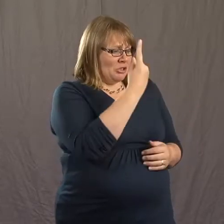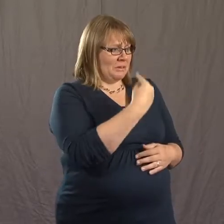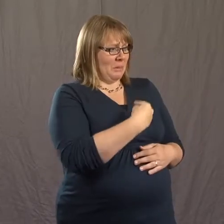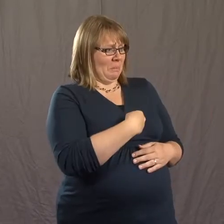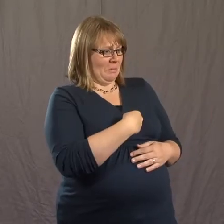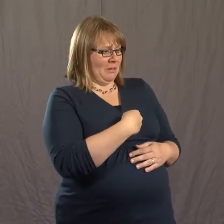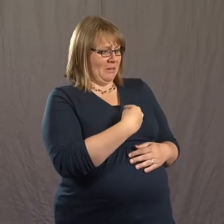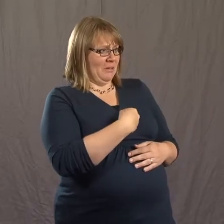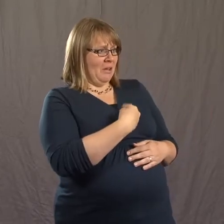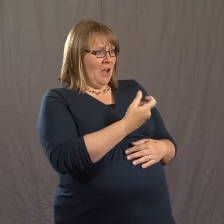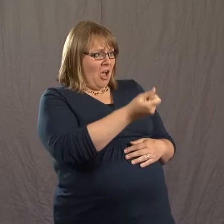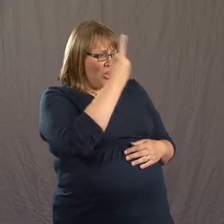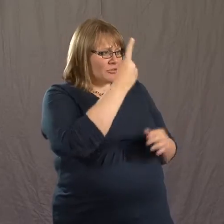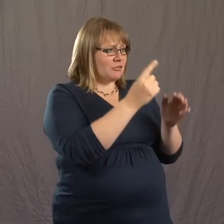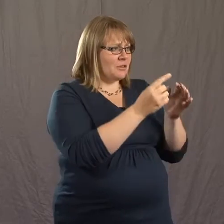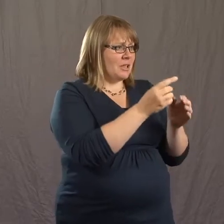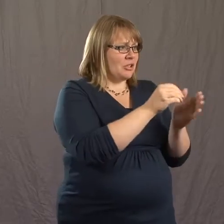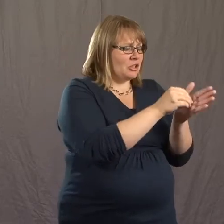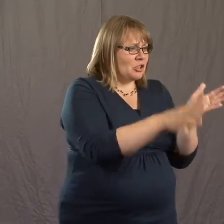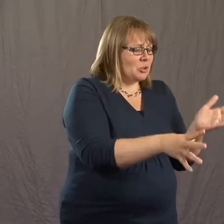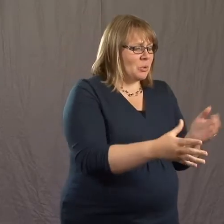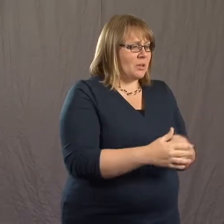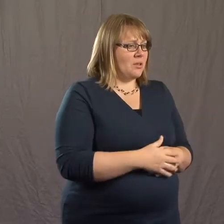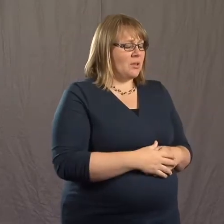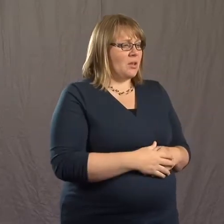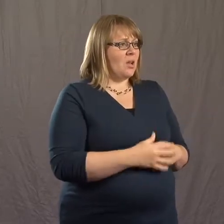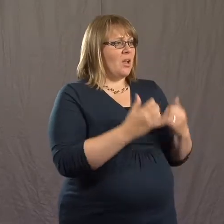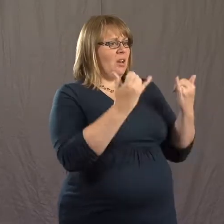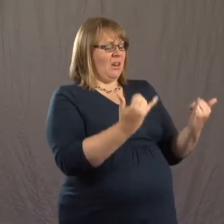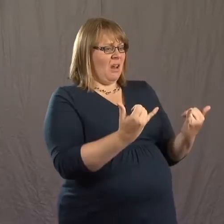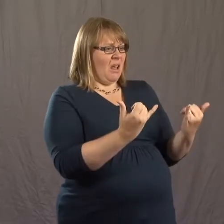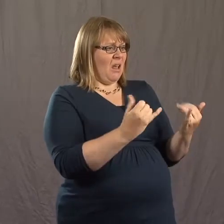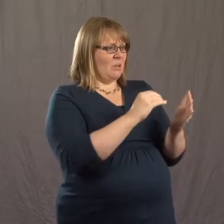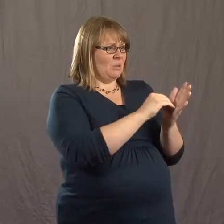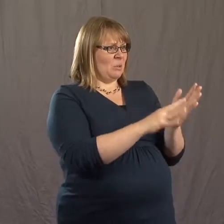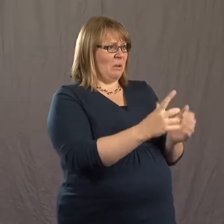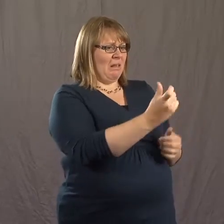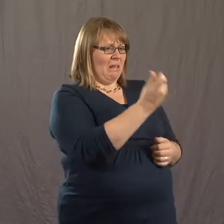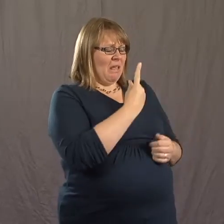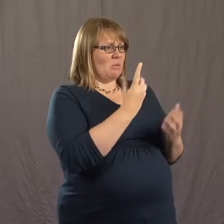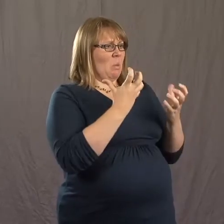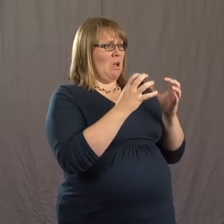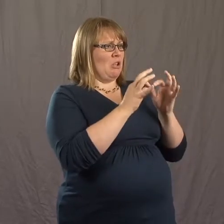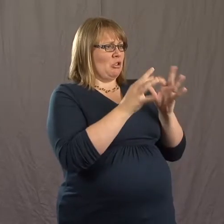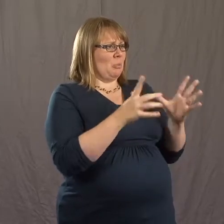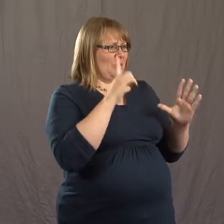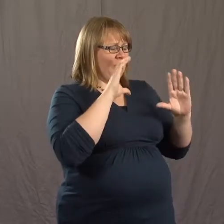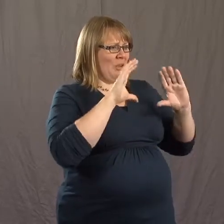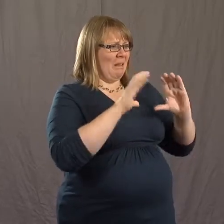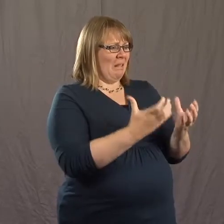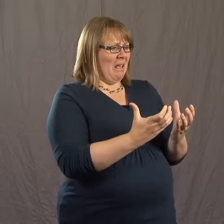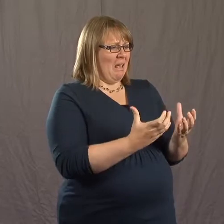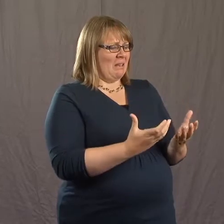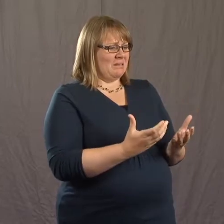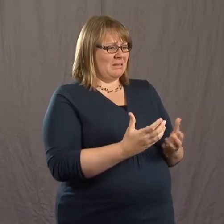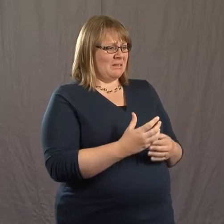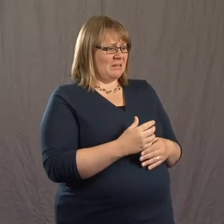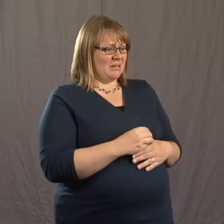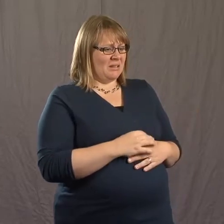communicating just fine. The student understands you, and you're understanding the student. So you're puzzled when the student asks for